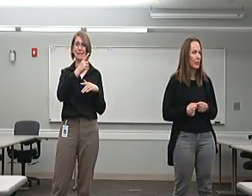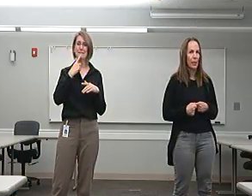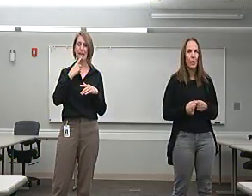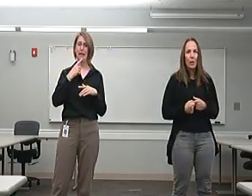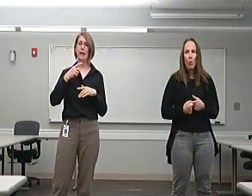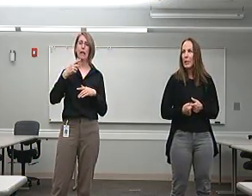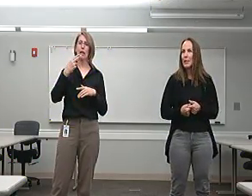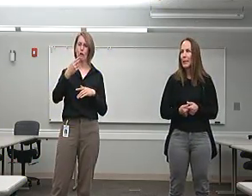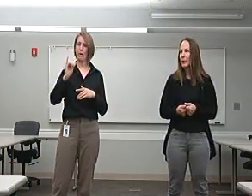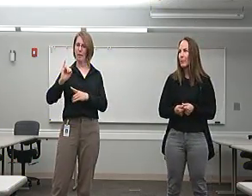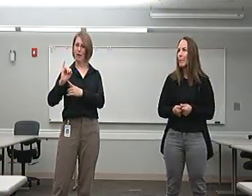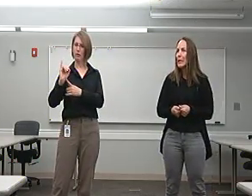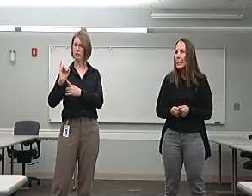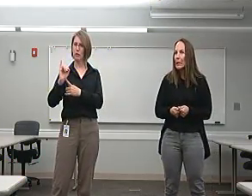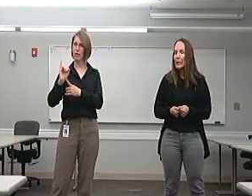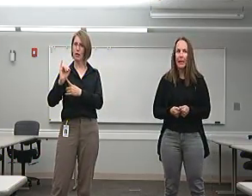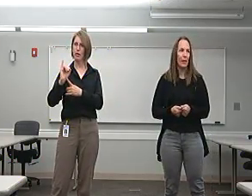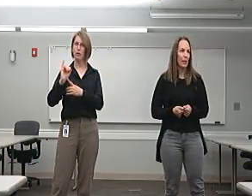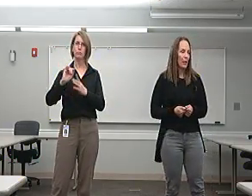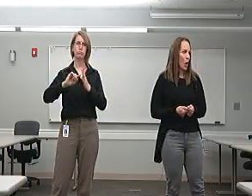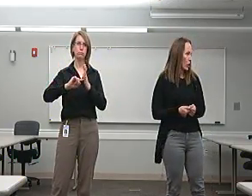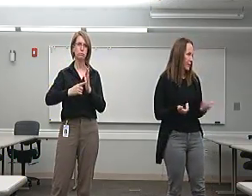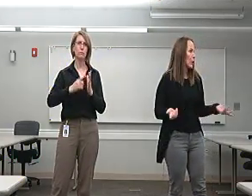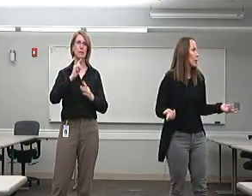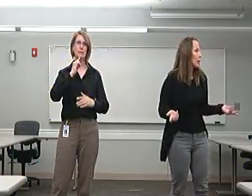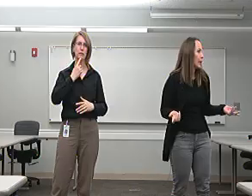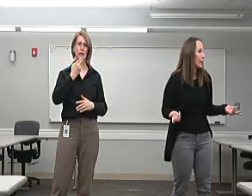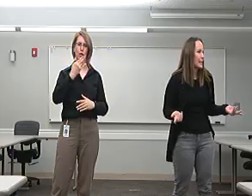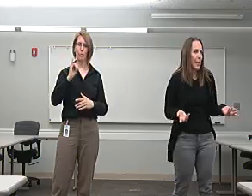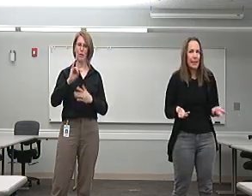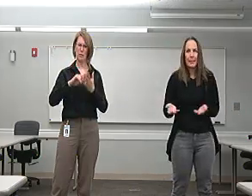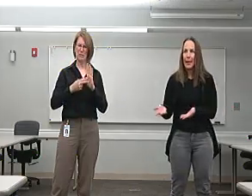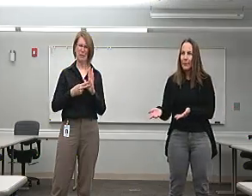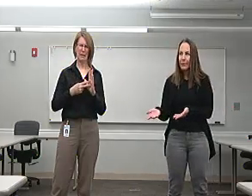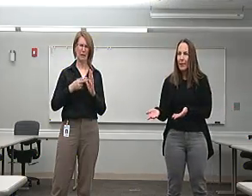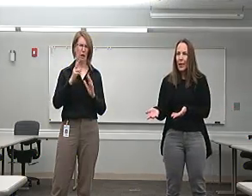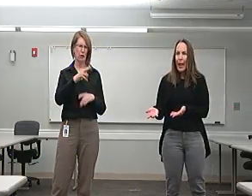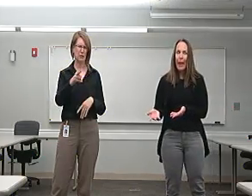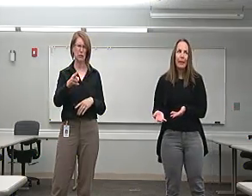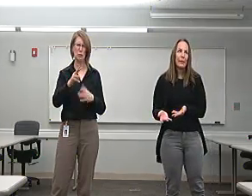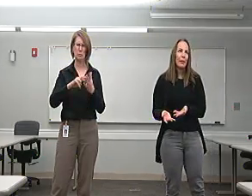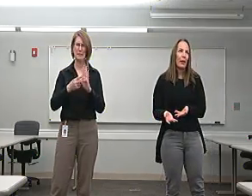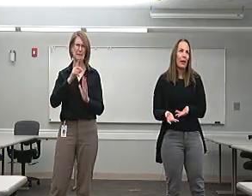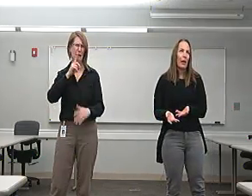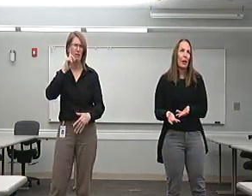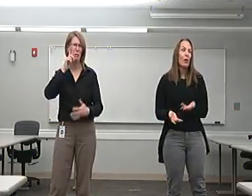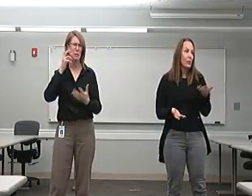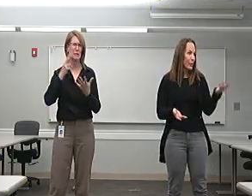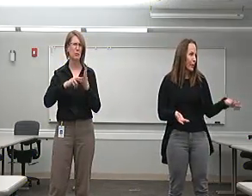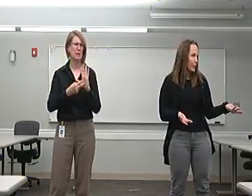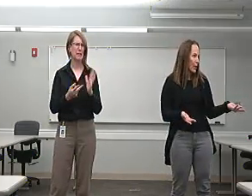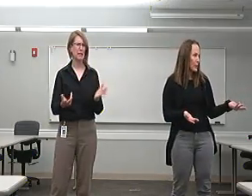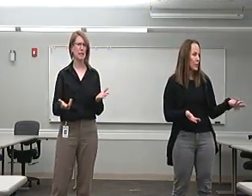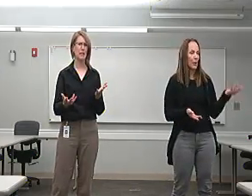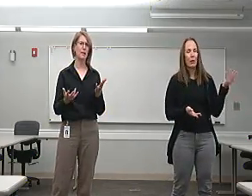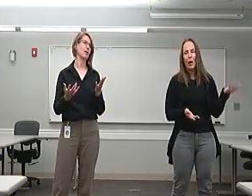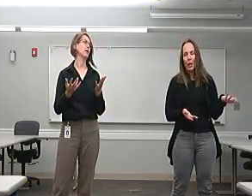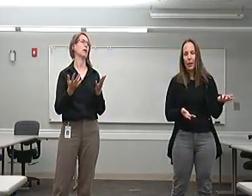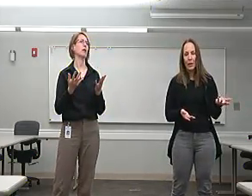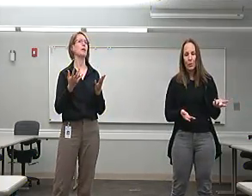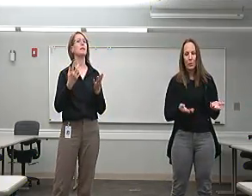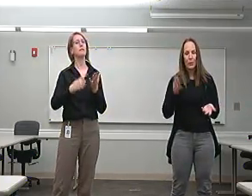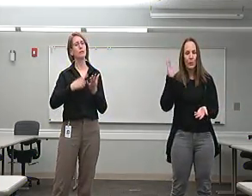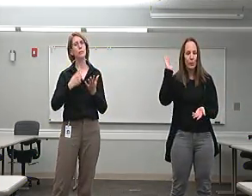that even mean? Is that hard of hearing? Is that deaf? And I also had times where it was like, oh, I kind of wish Leah was